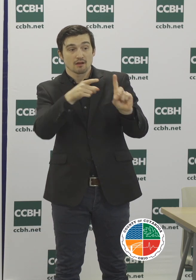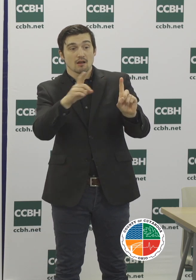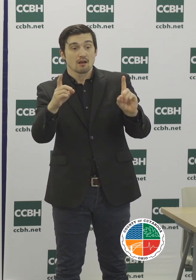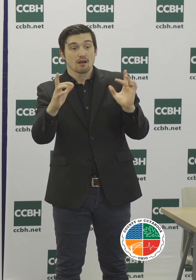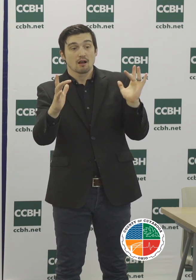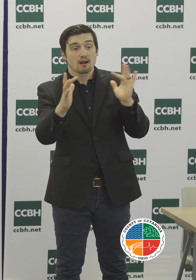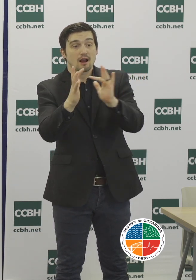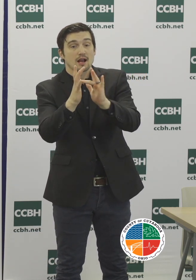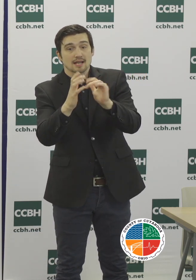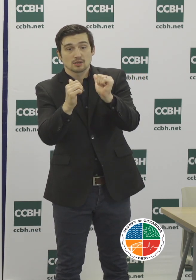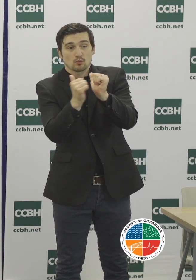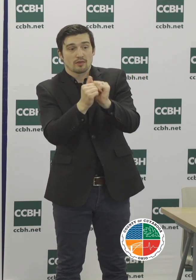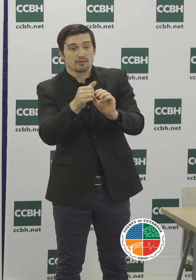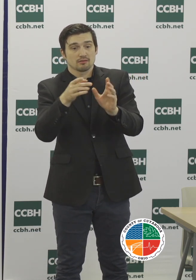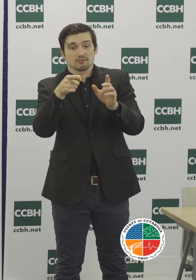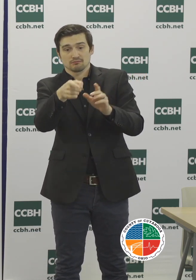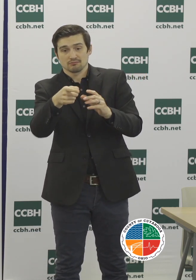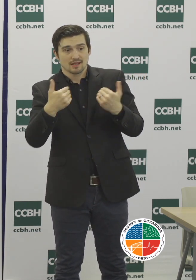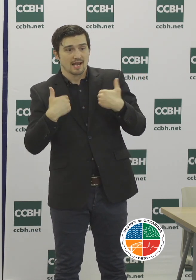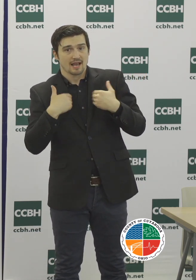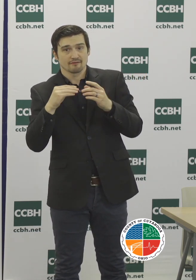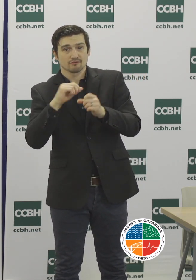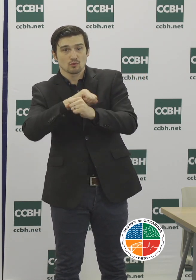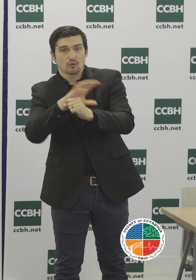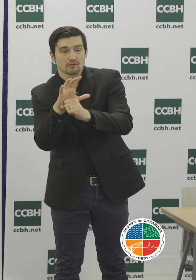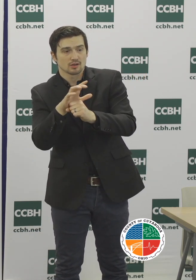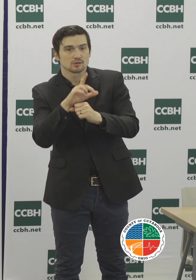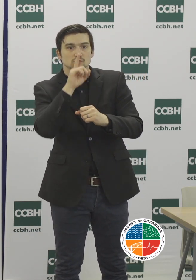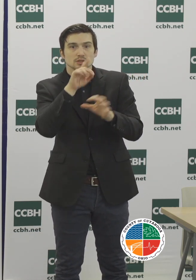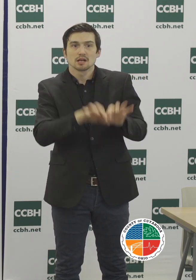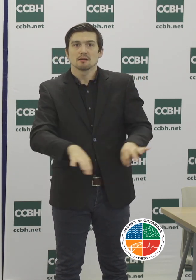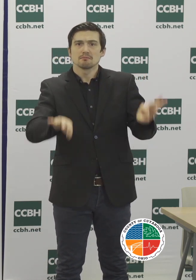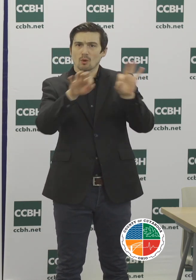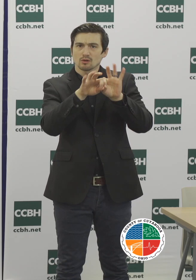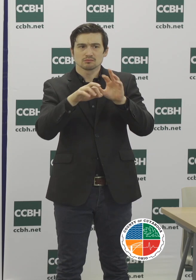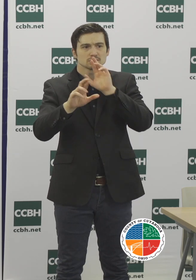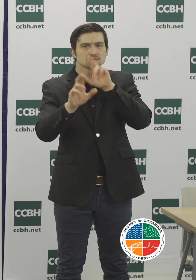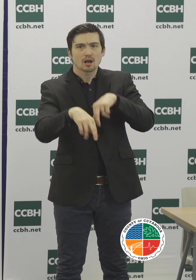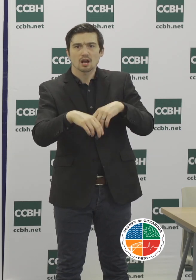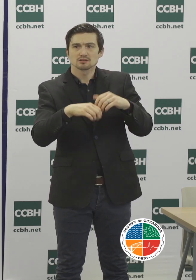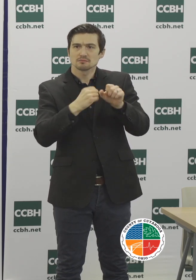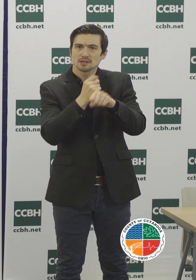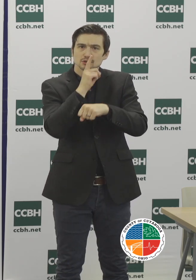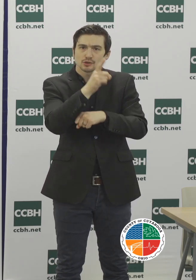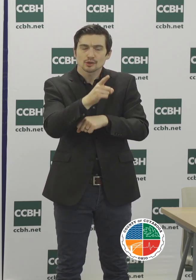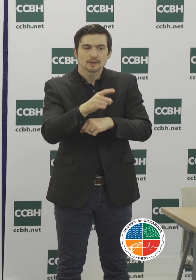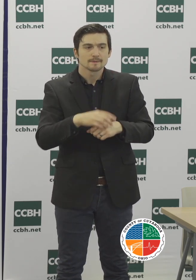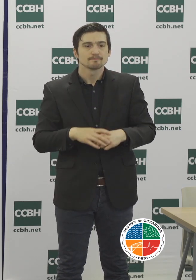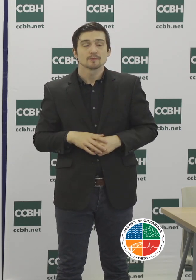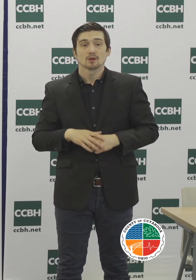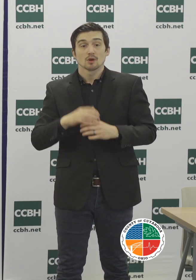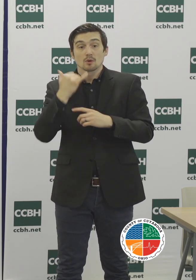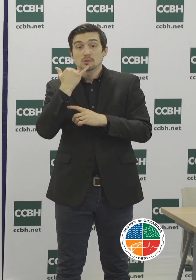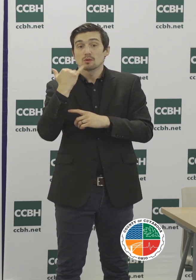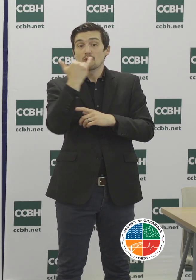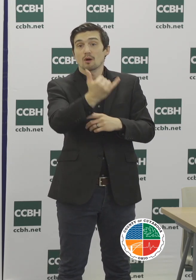COVID-19. It's a critical part of the response to the COVID crisis. These calls collect